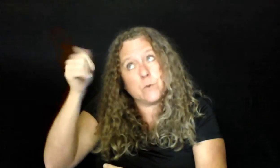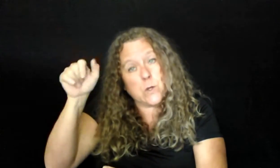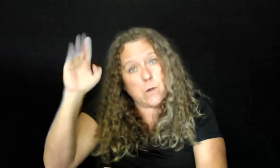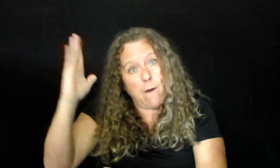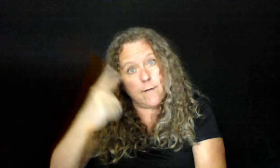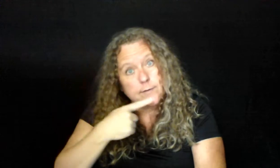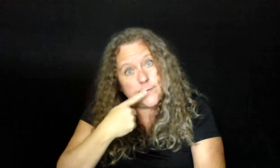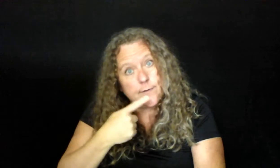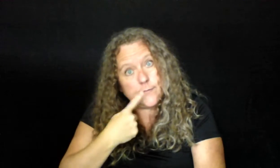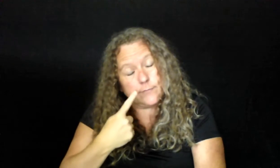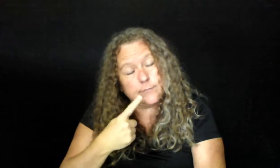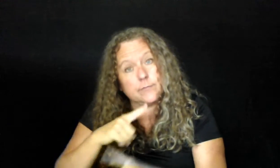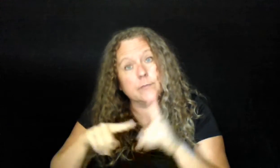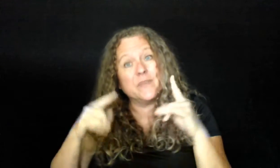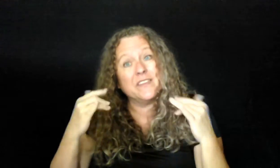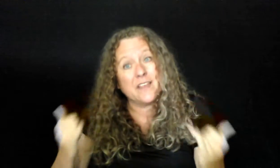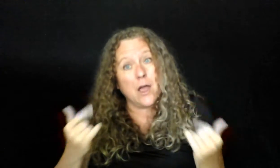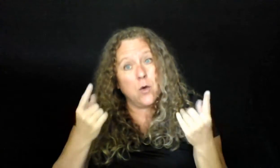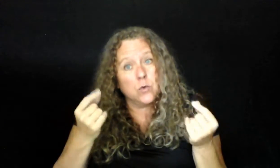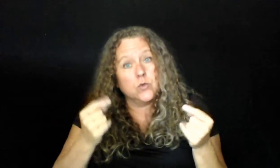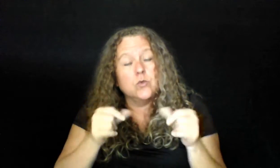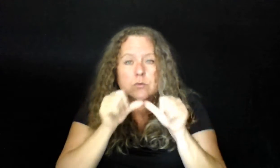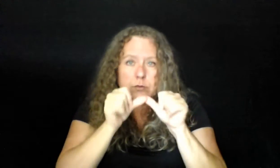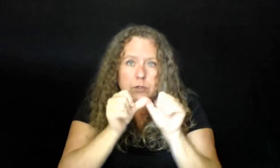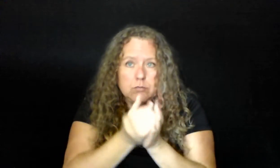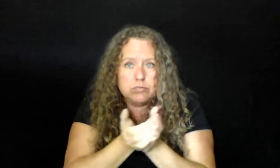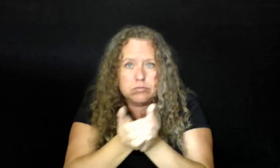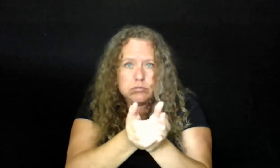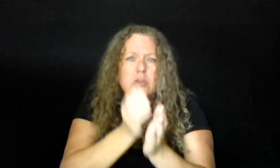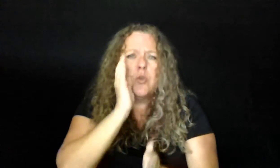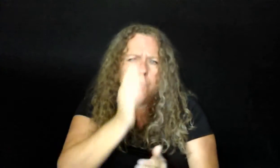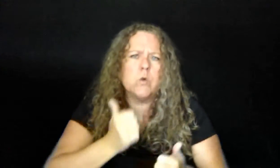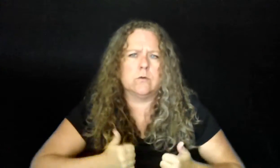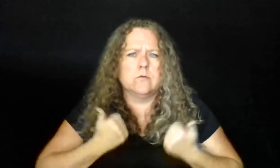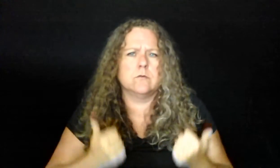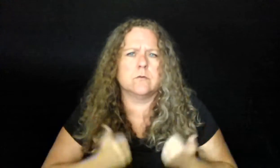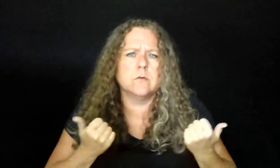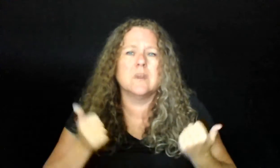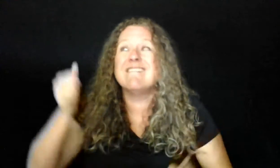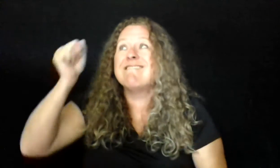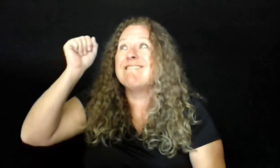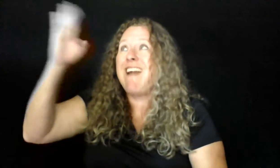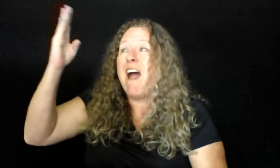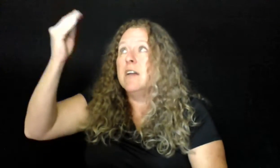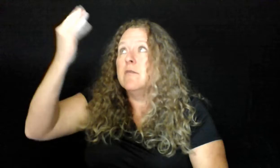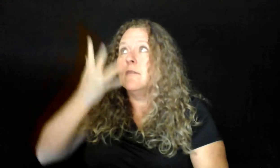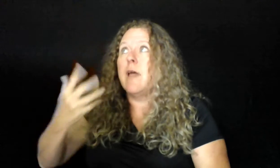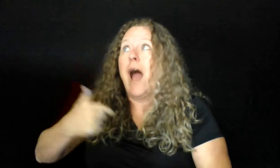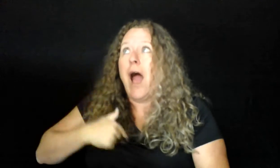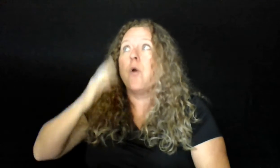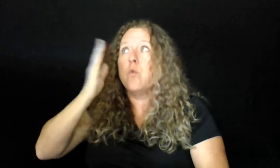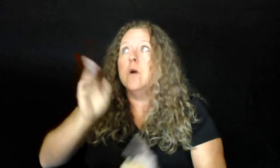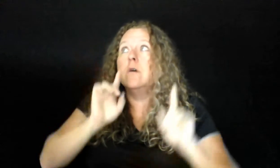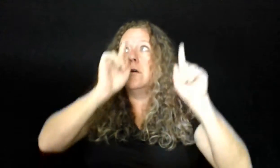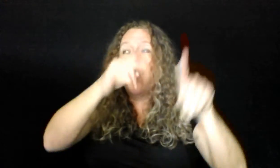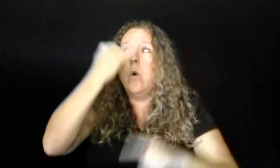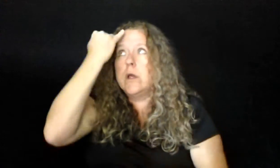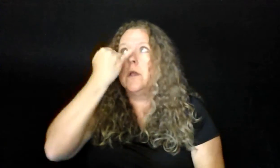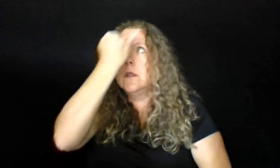is keep moving. You're going to be okay. God said that I have to get to Italy, which means I'm fine. And God has graciously agreed